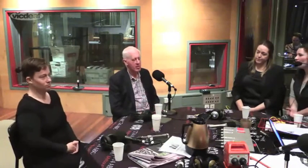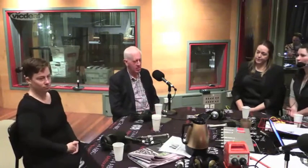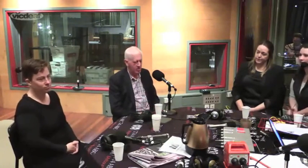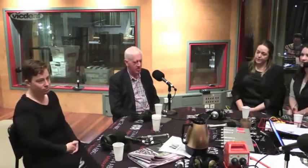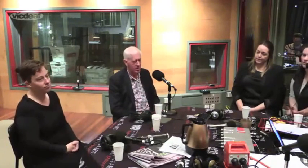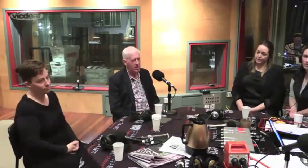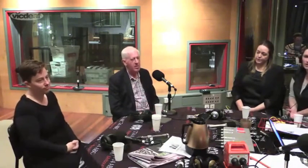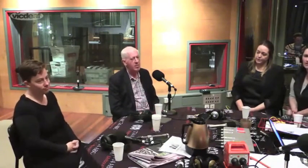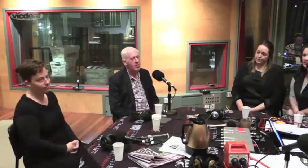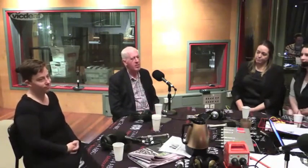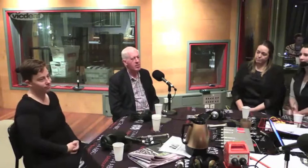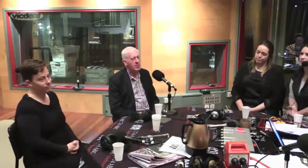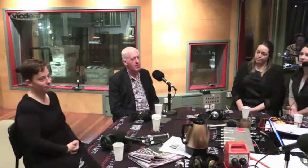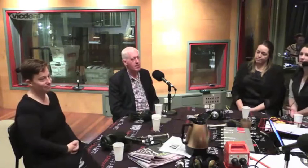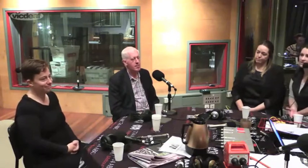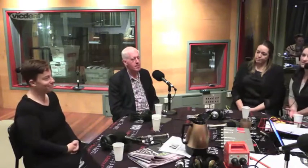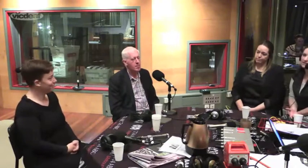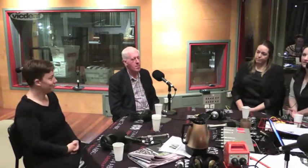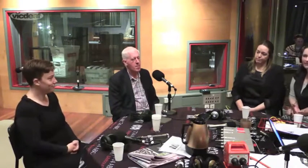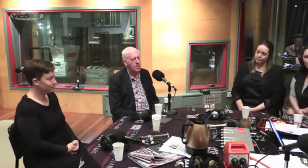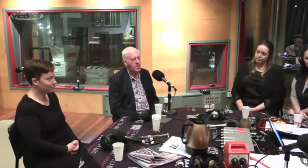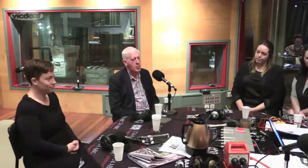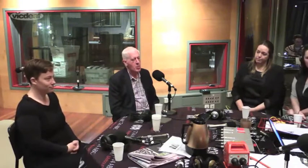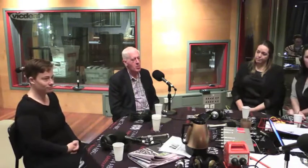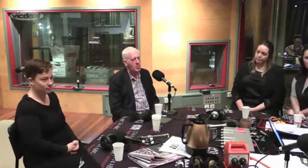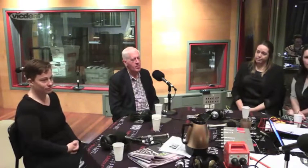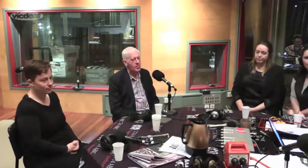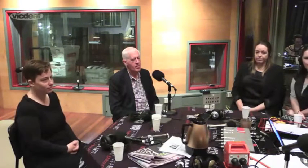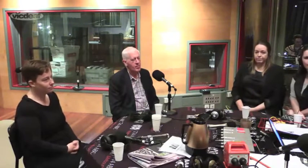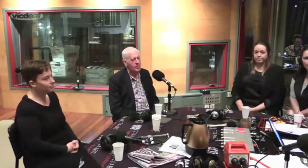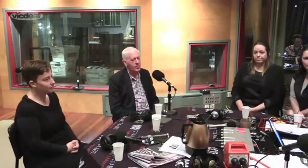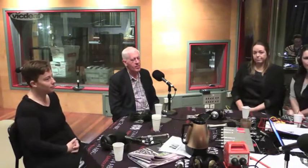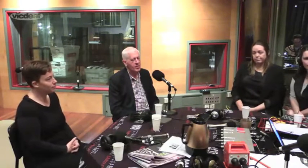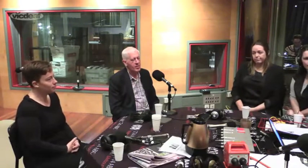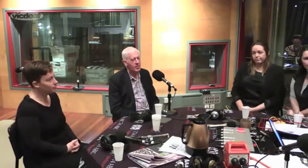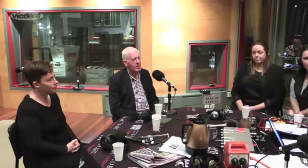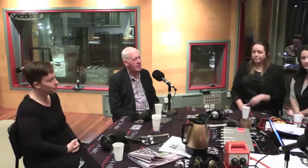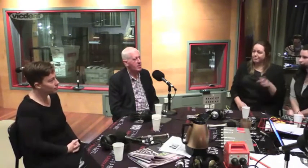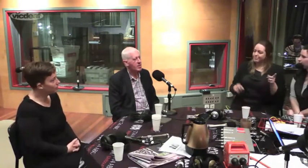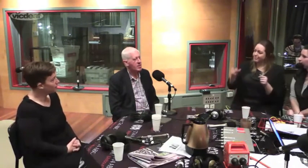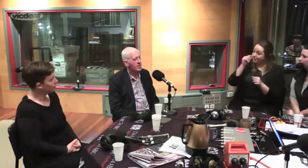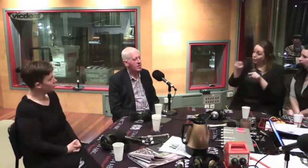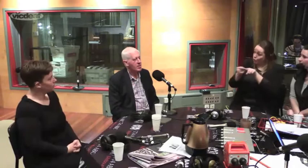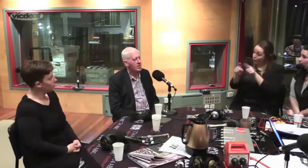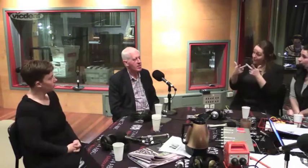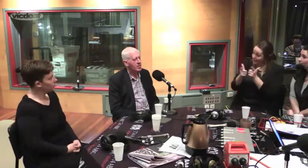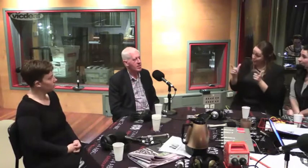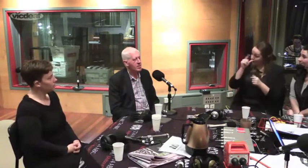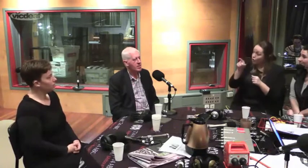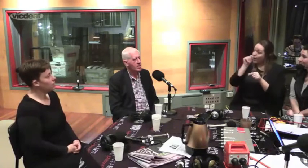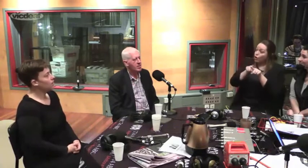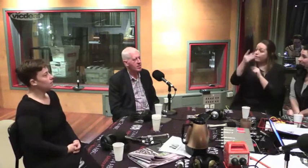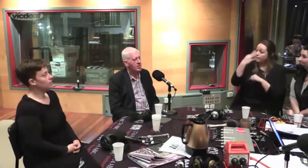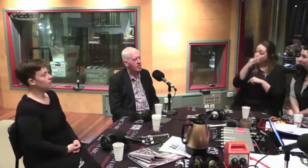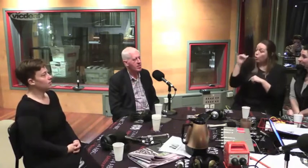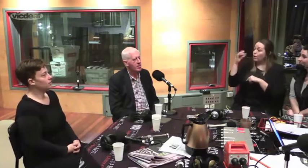world, in their life, in their community, and that's what they'd like to see at those sorts of events. Can you learn another language? Can you learn